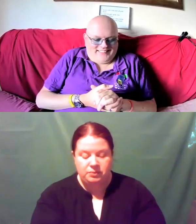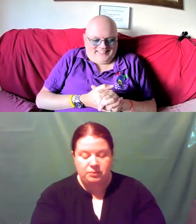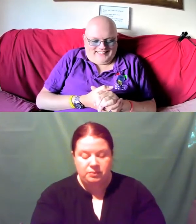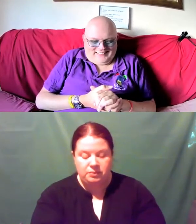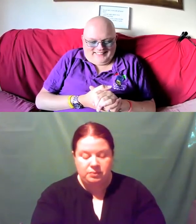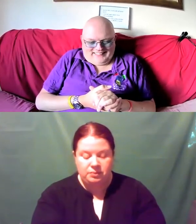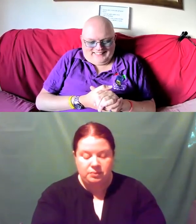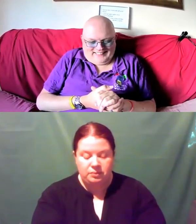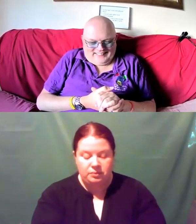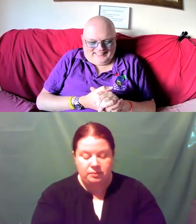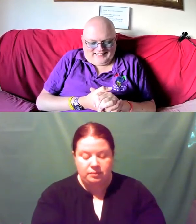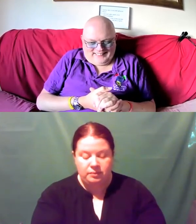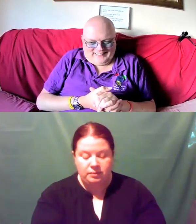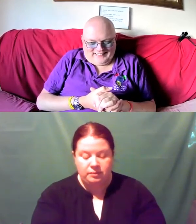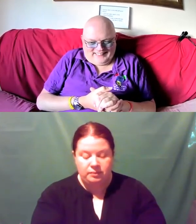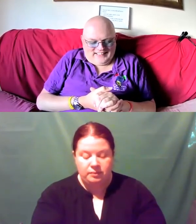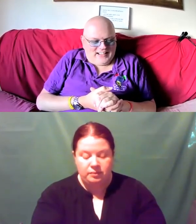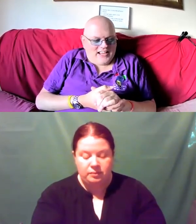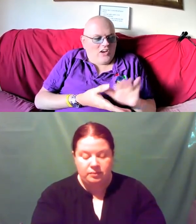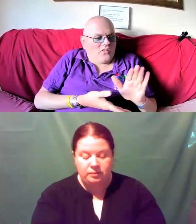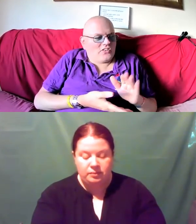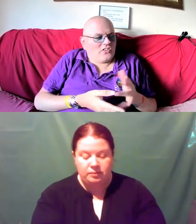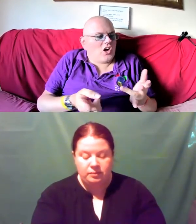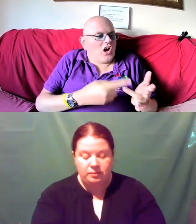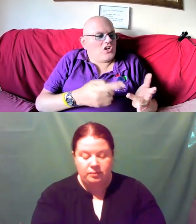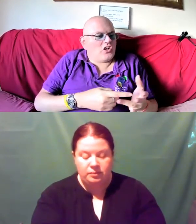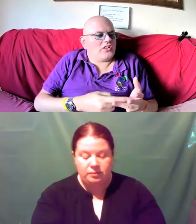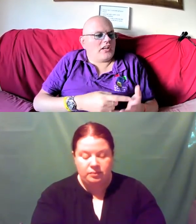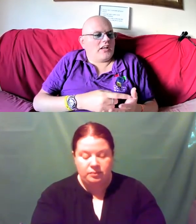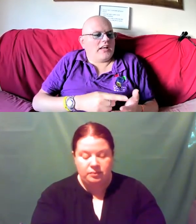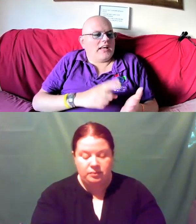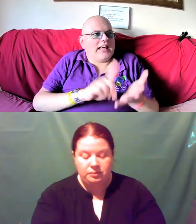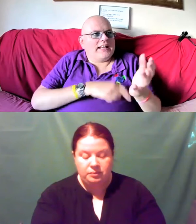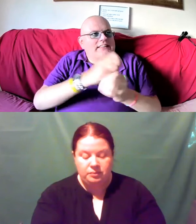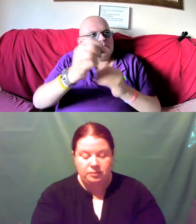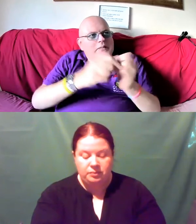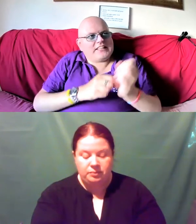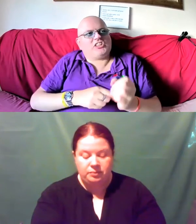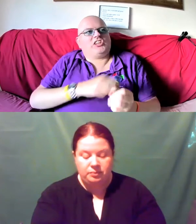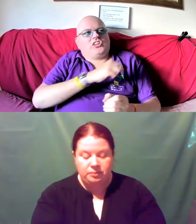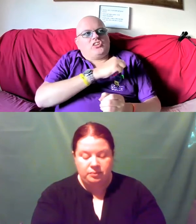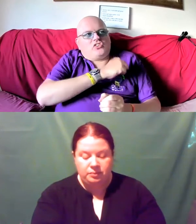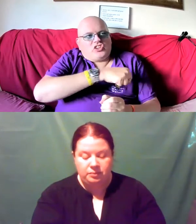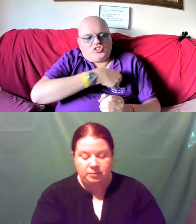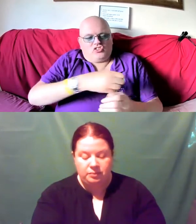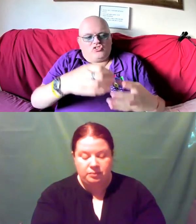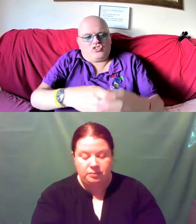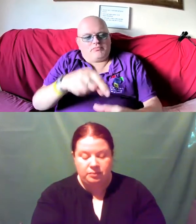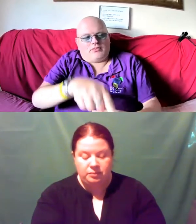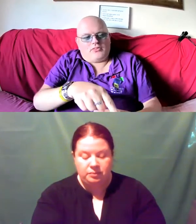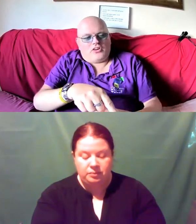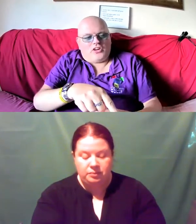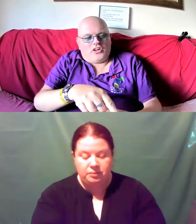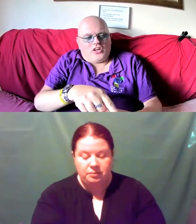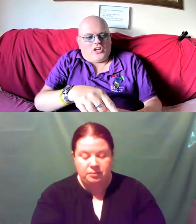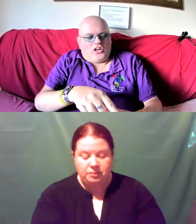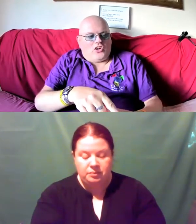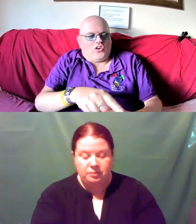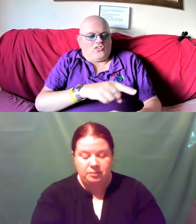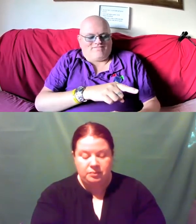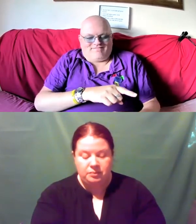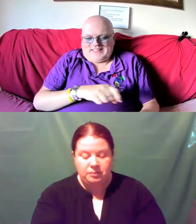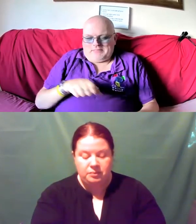And then I went to another LGBT Christian group that met in Liverpool city centre. I just had a falling out with a friend in Manchester